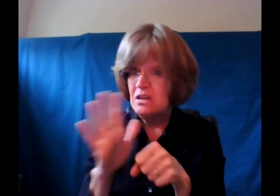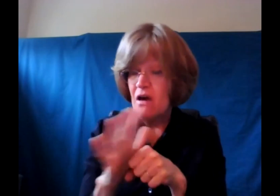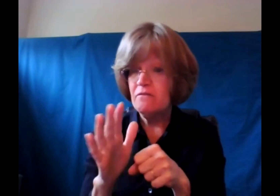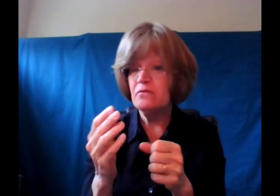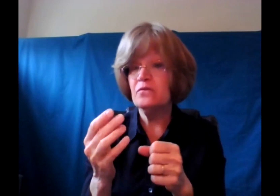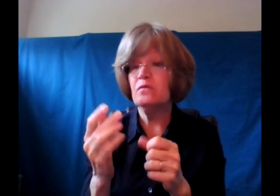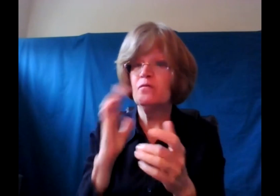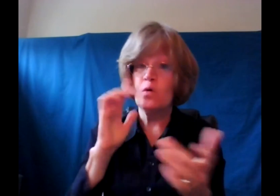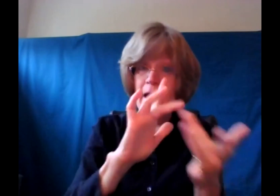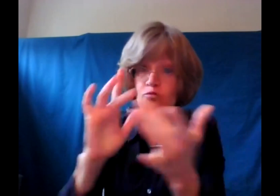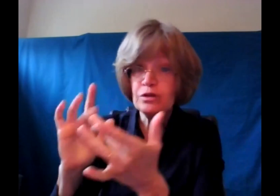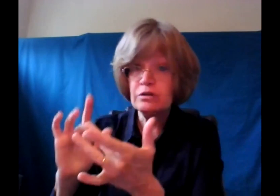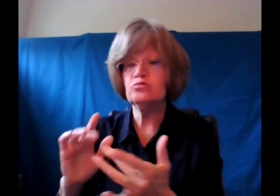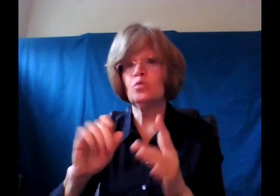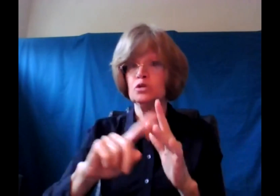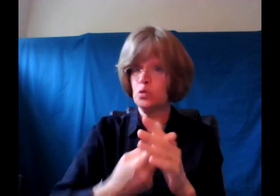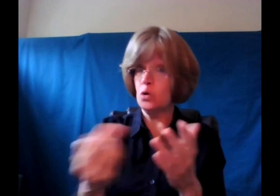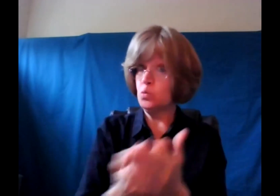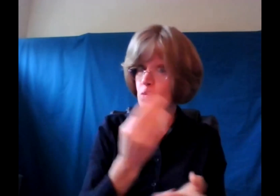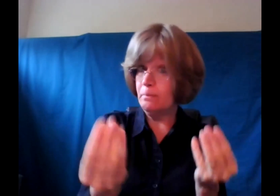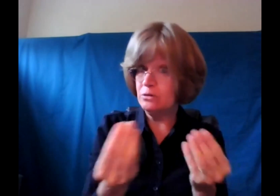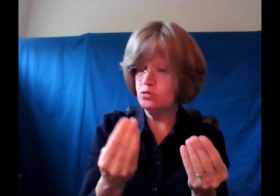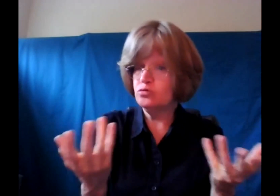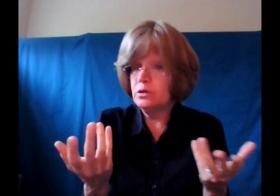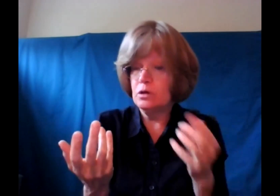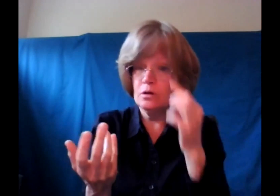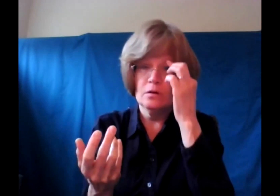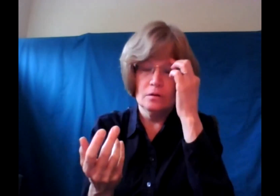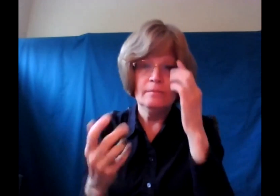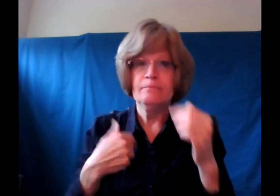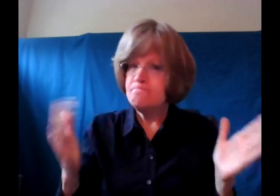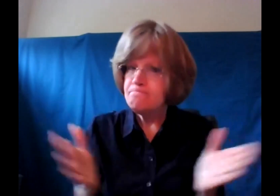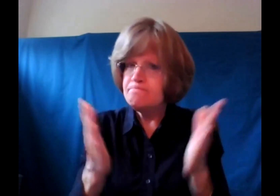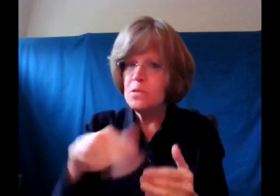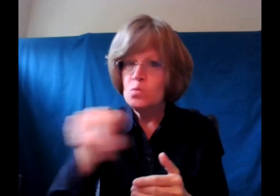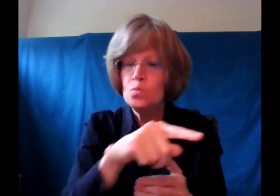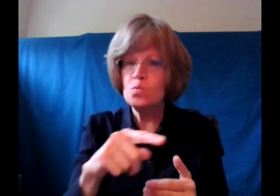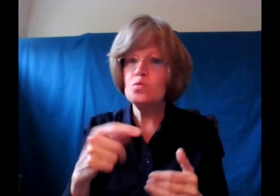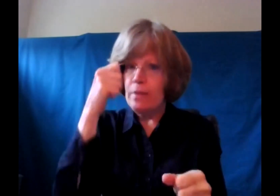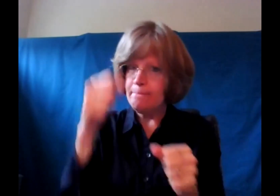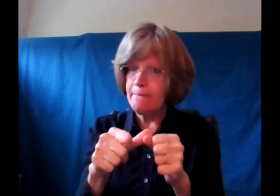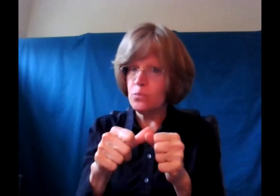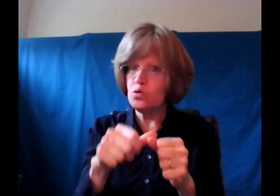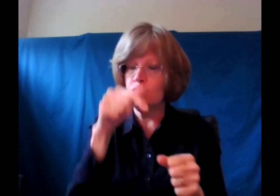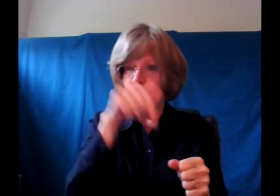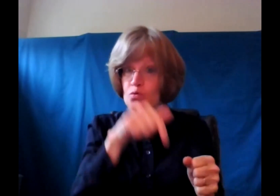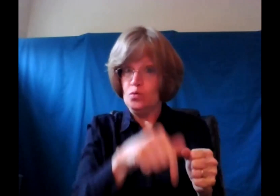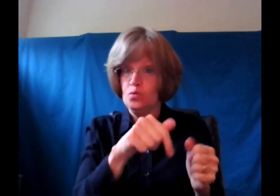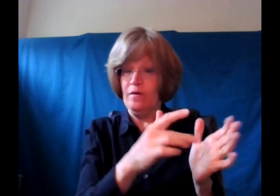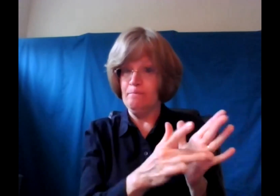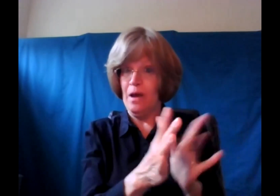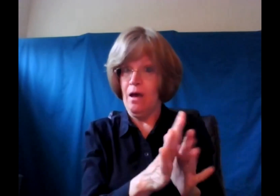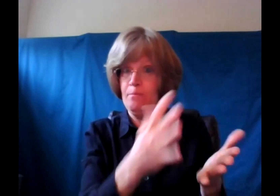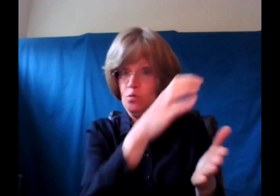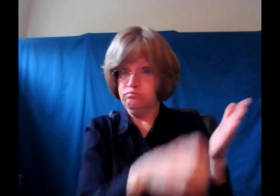and do outreach or maybe to start a new ministry initiative, I encourage you to remember these texts.